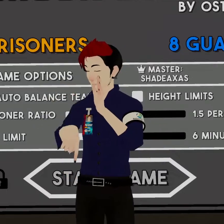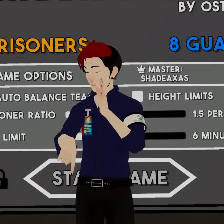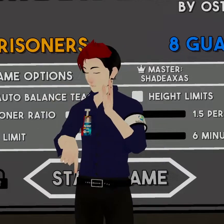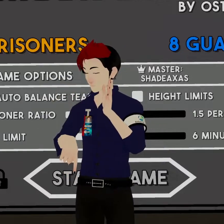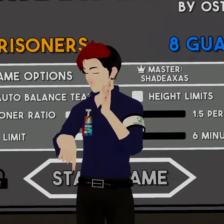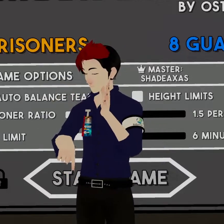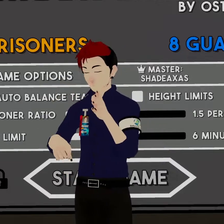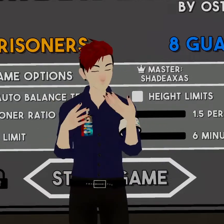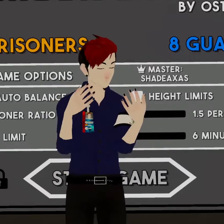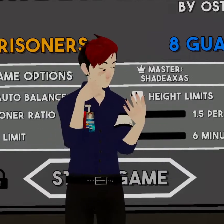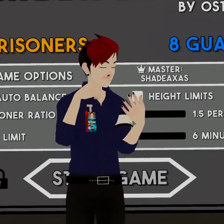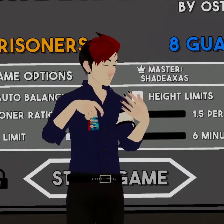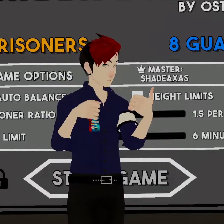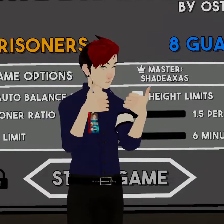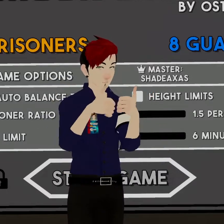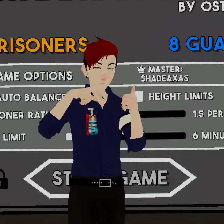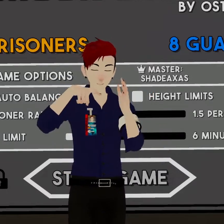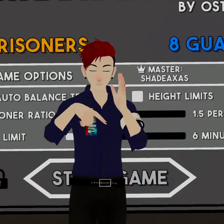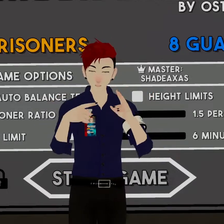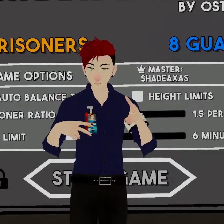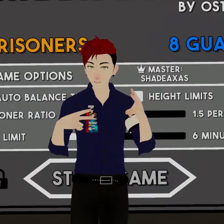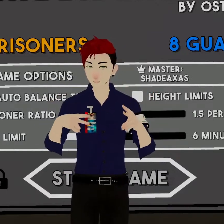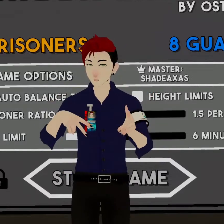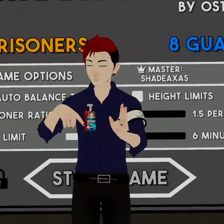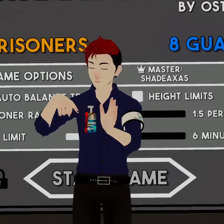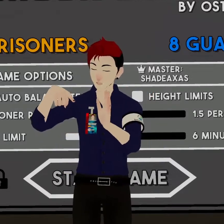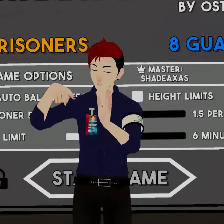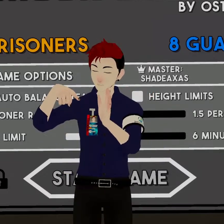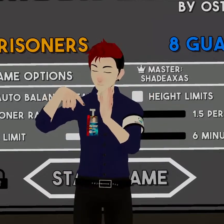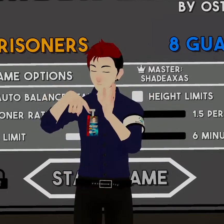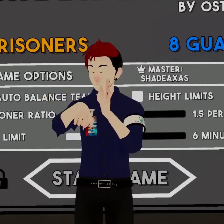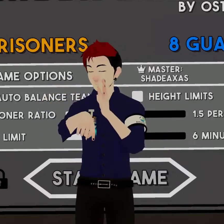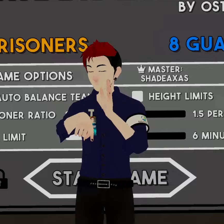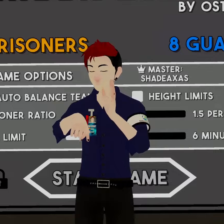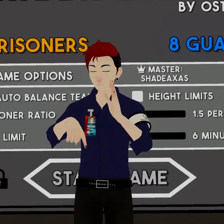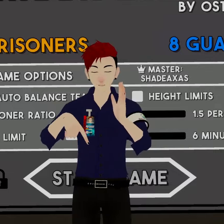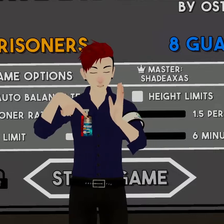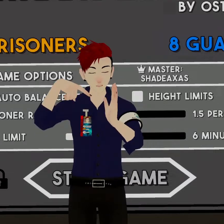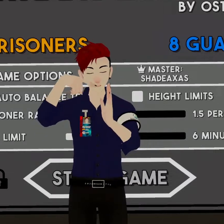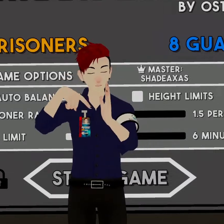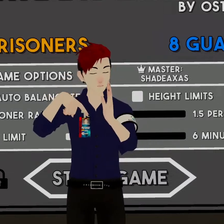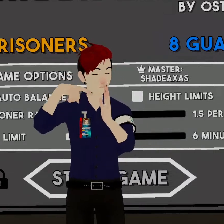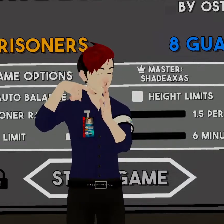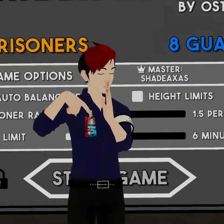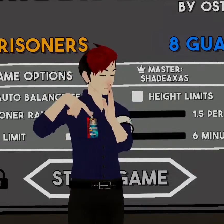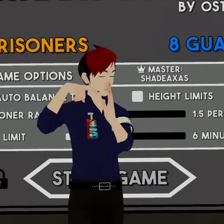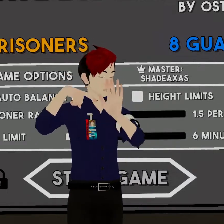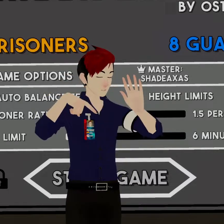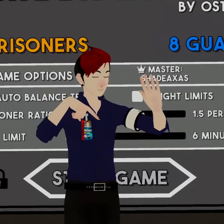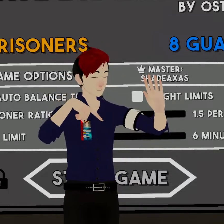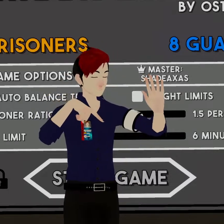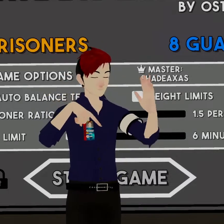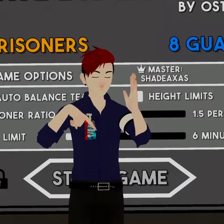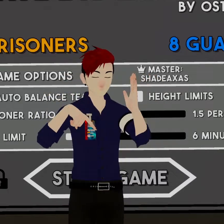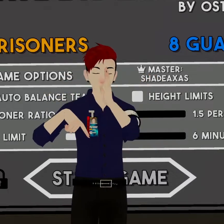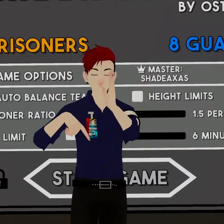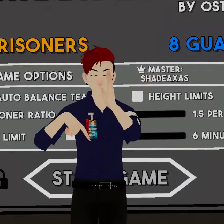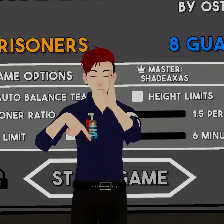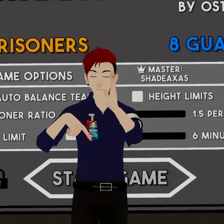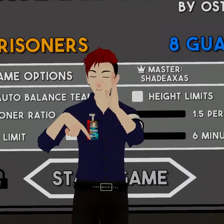Kill, because in this game you can kill people with the weapons. So kill, you're going to take flat hand, just straight in